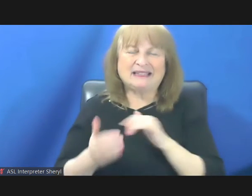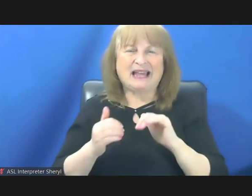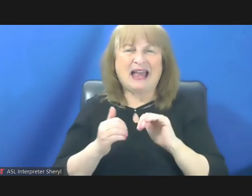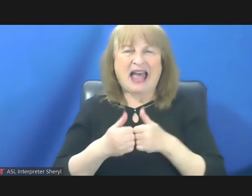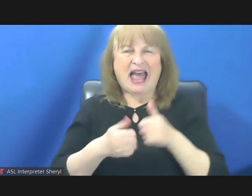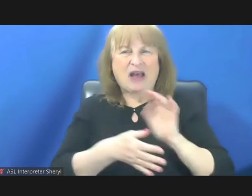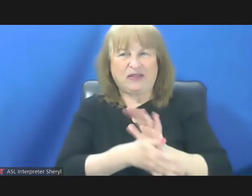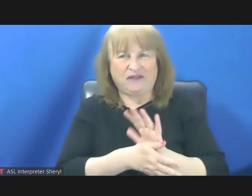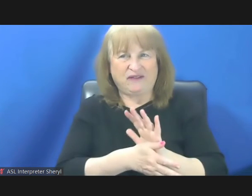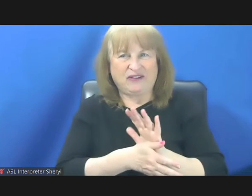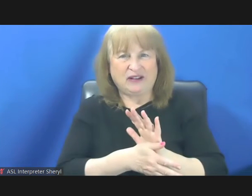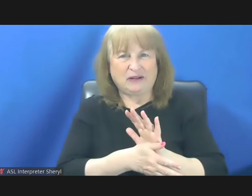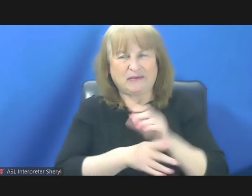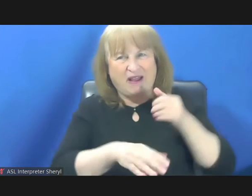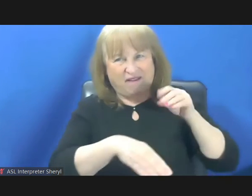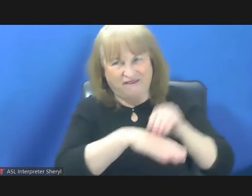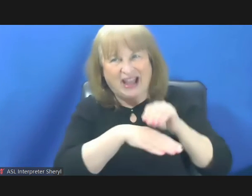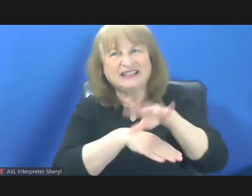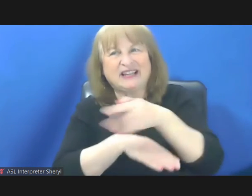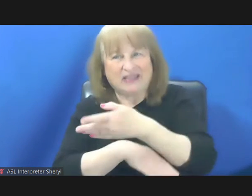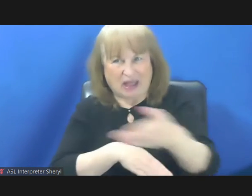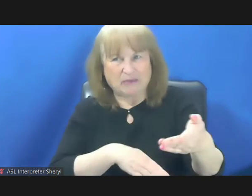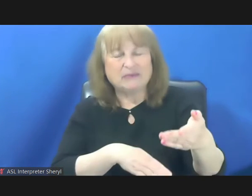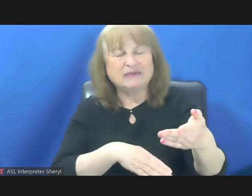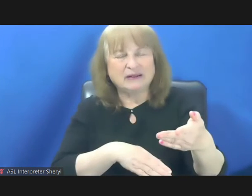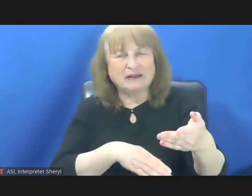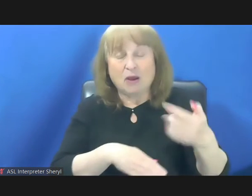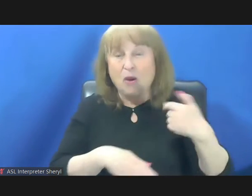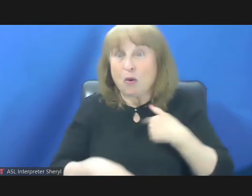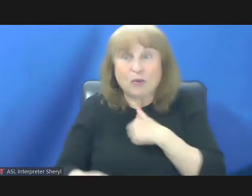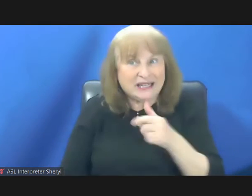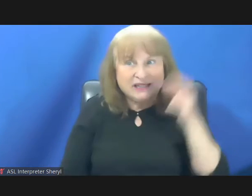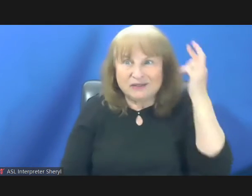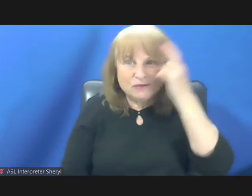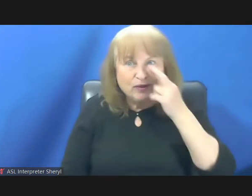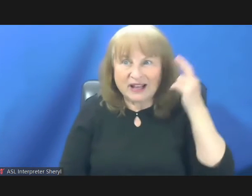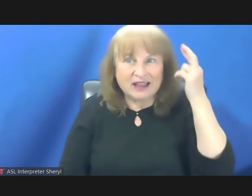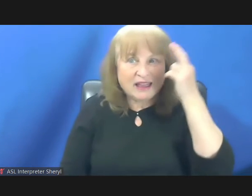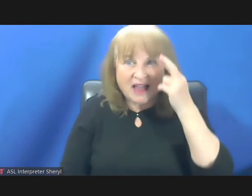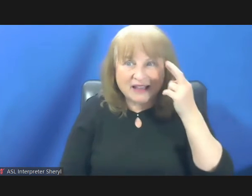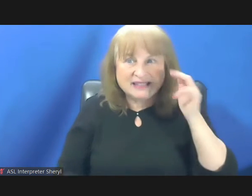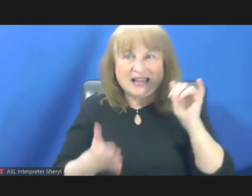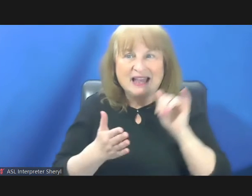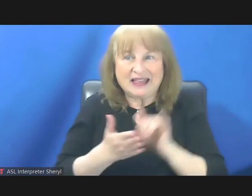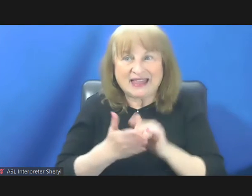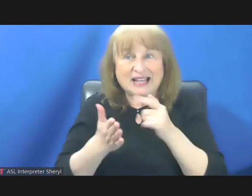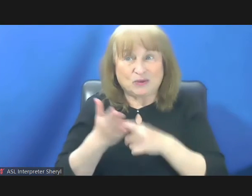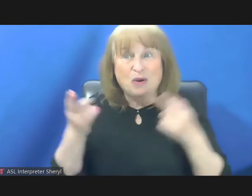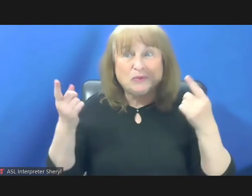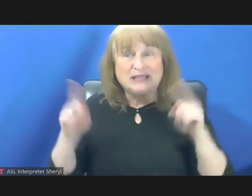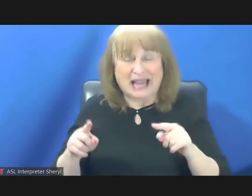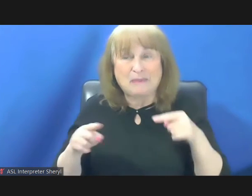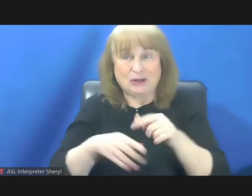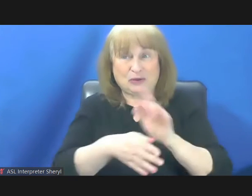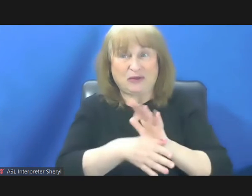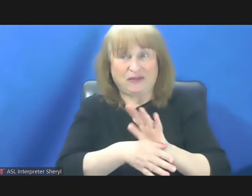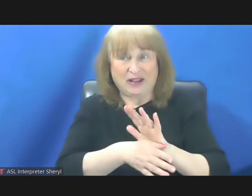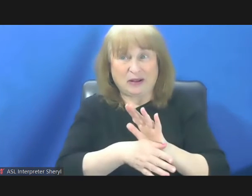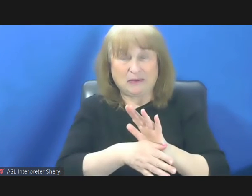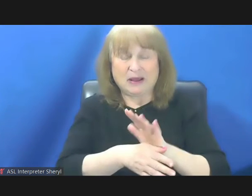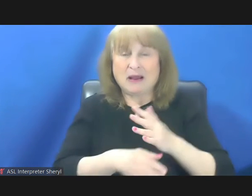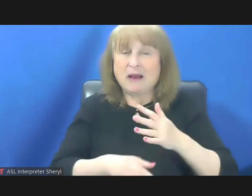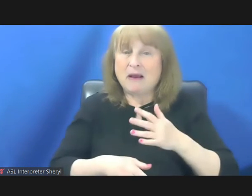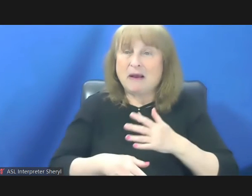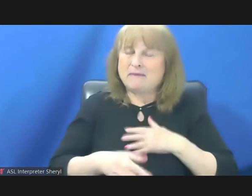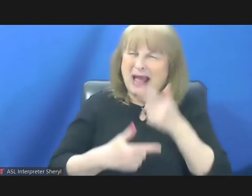film affected them in a way that we had no idea that that's what was happening to the film. So